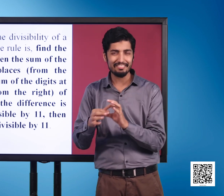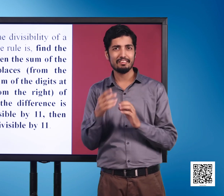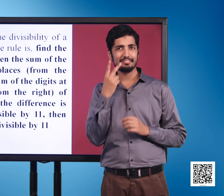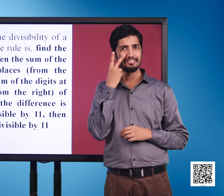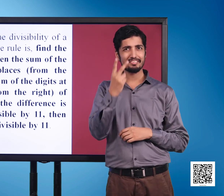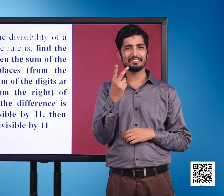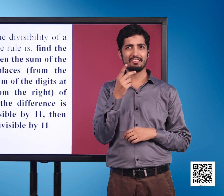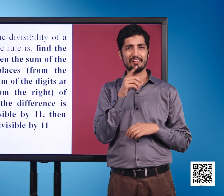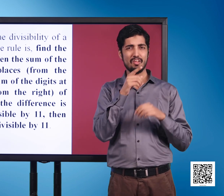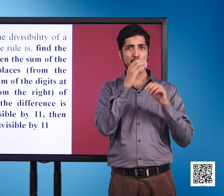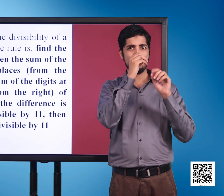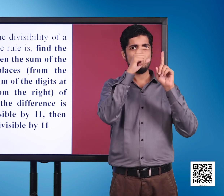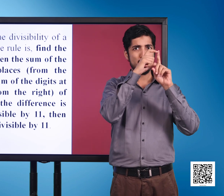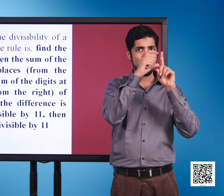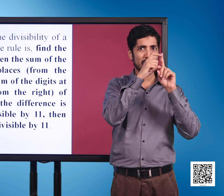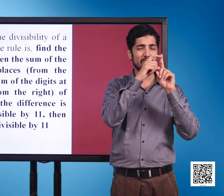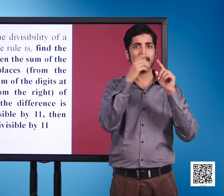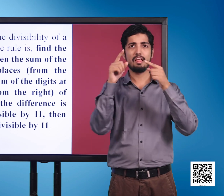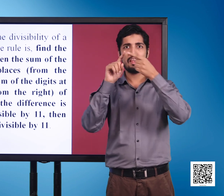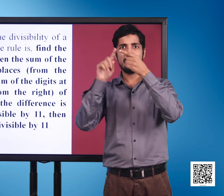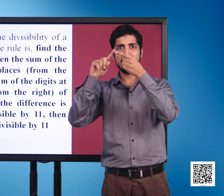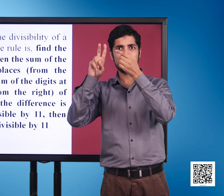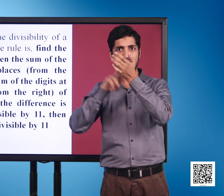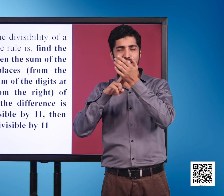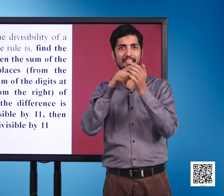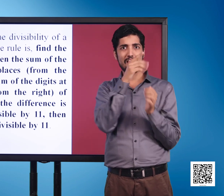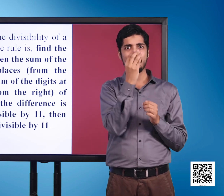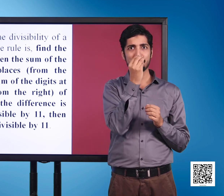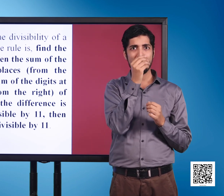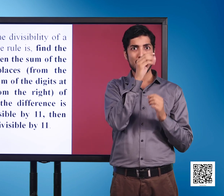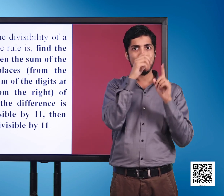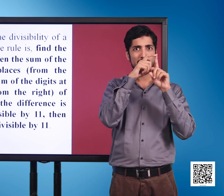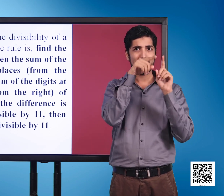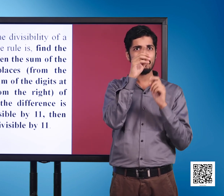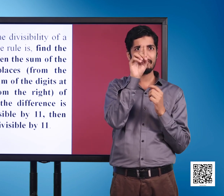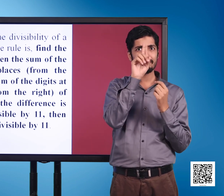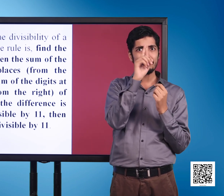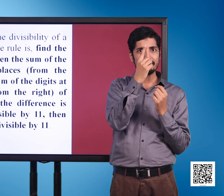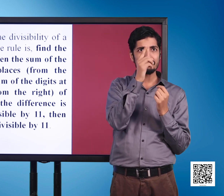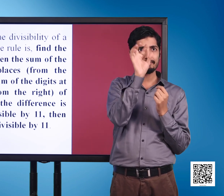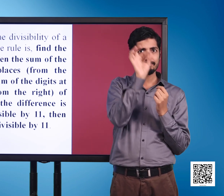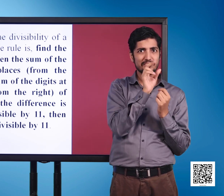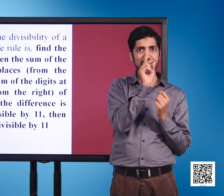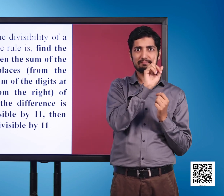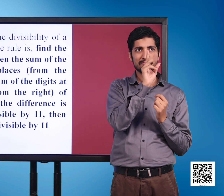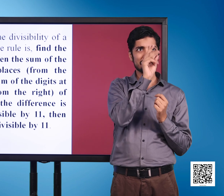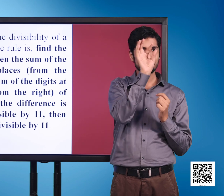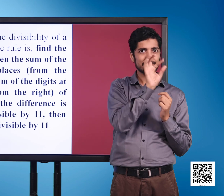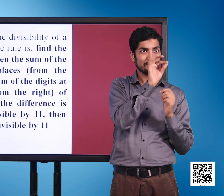Thus, to check the divisibility of a number by 11, the rule is find the difference between the sum of the